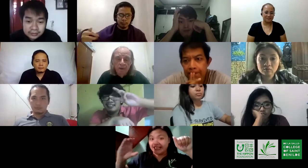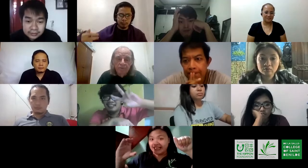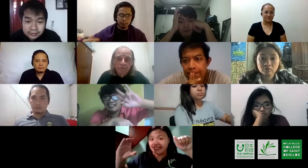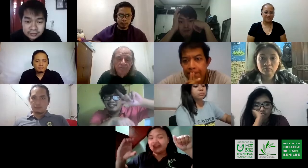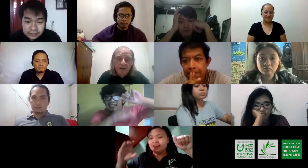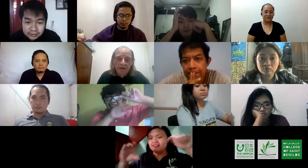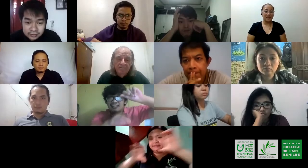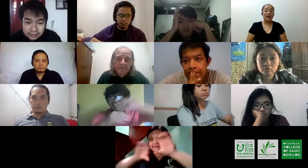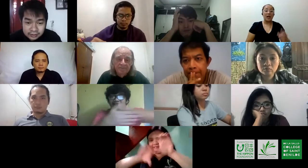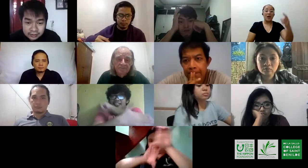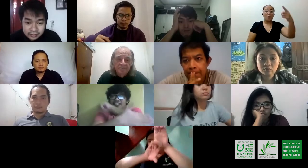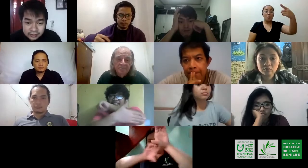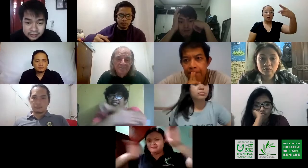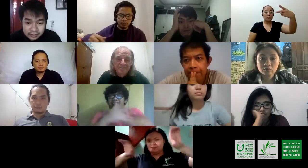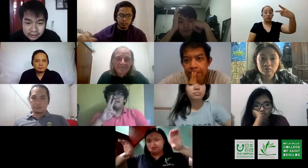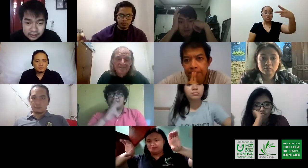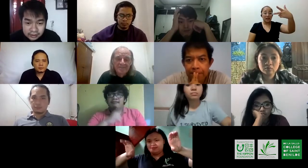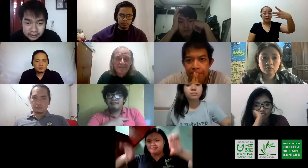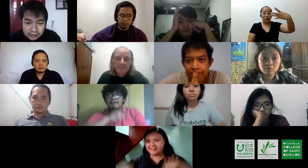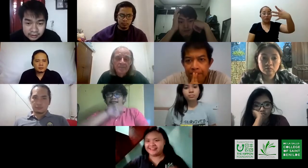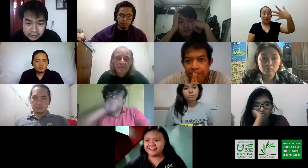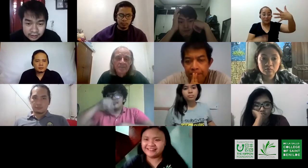number 1 through 5?